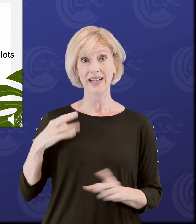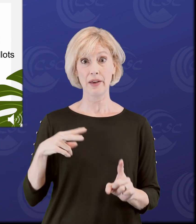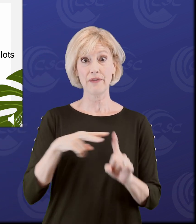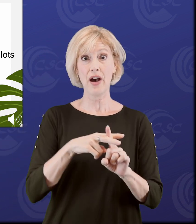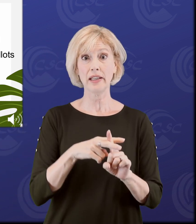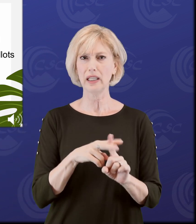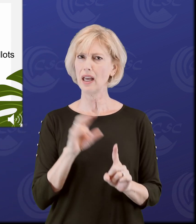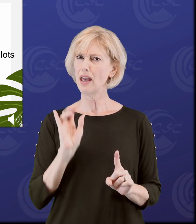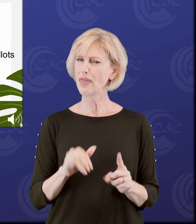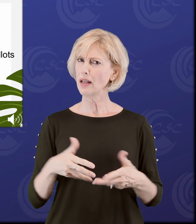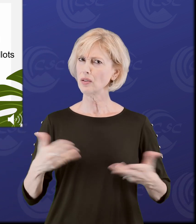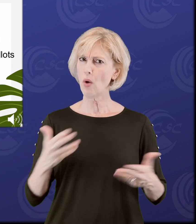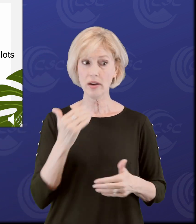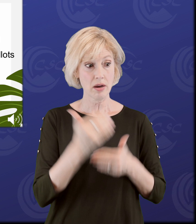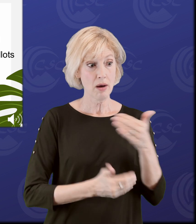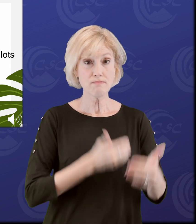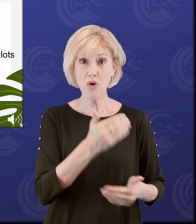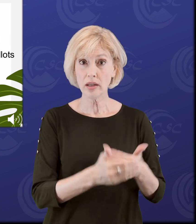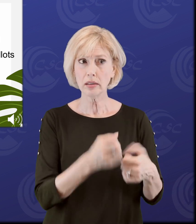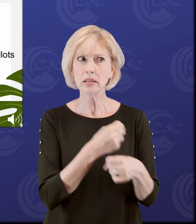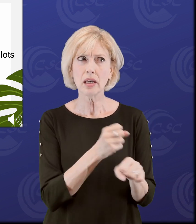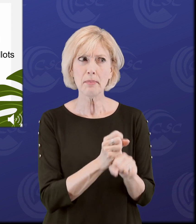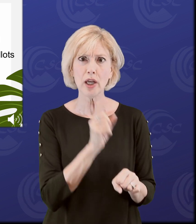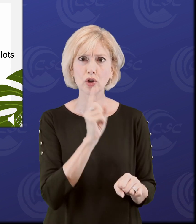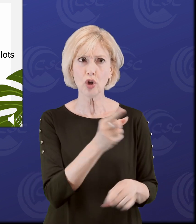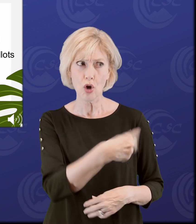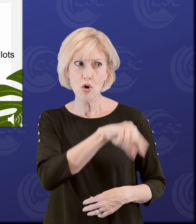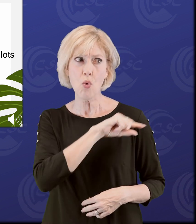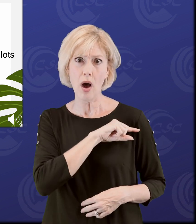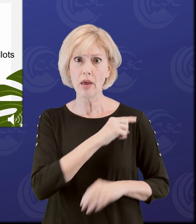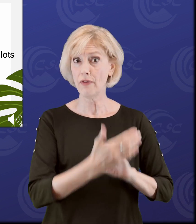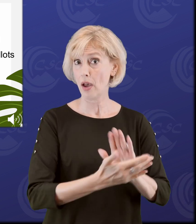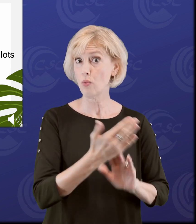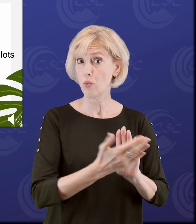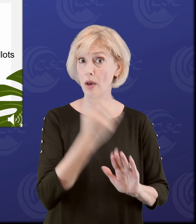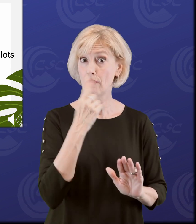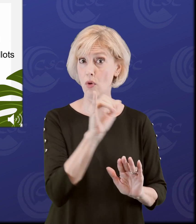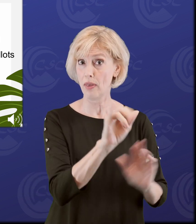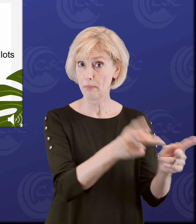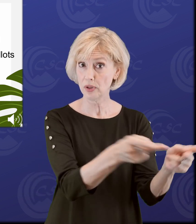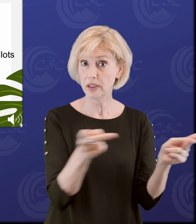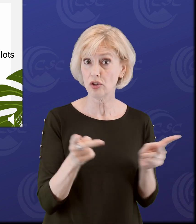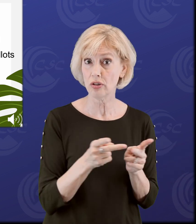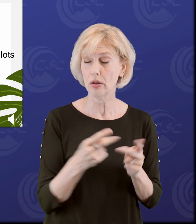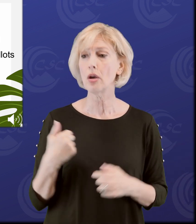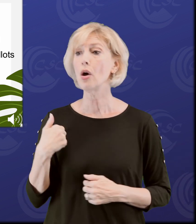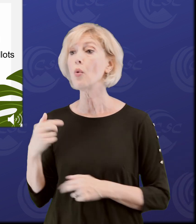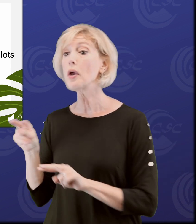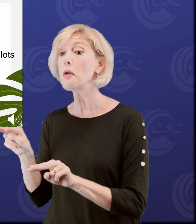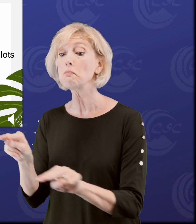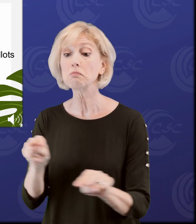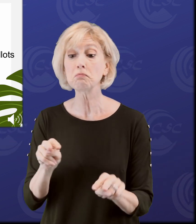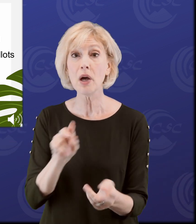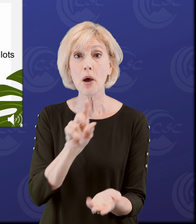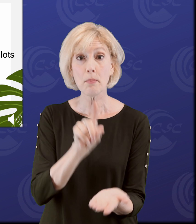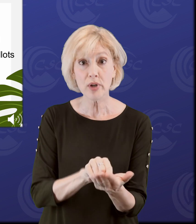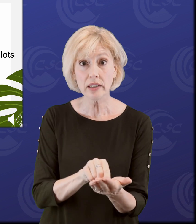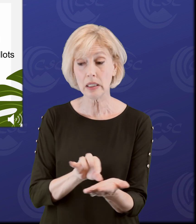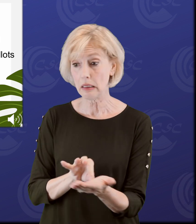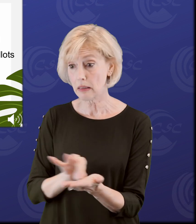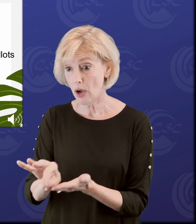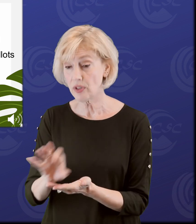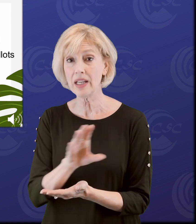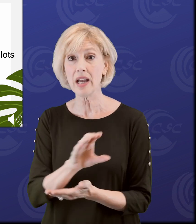Candidate filing is a process in which candidates qualify to run for office. We also oversee the printing, counting, and tabulation of